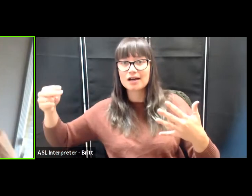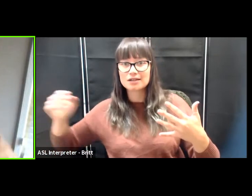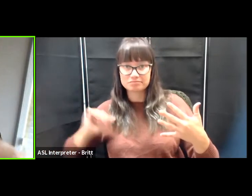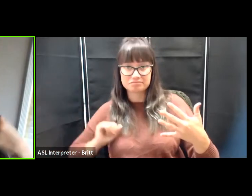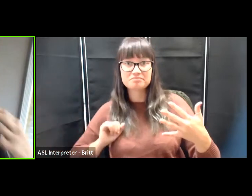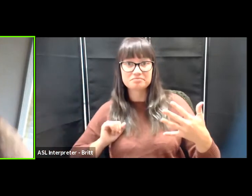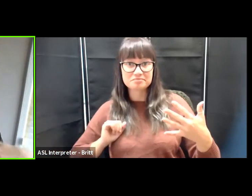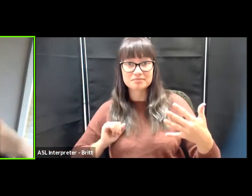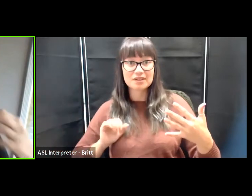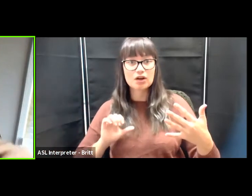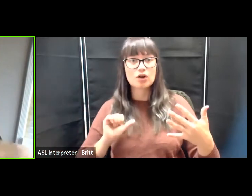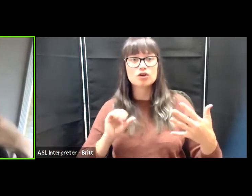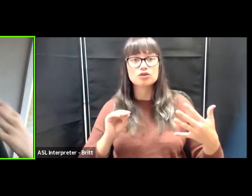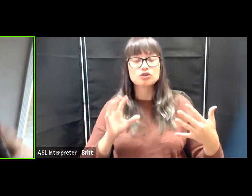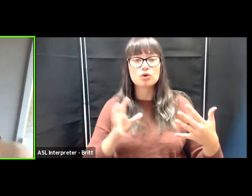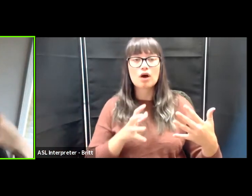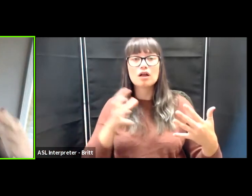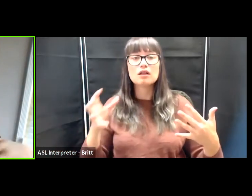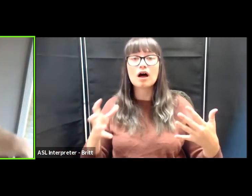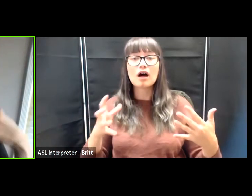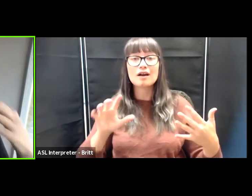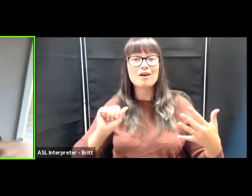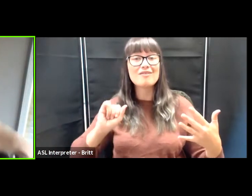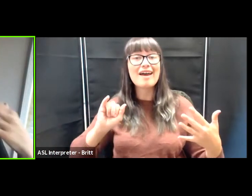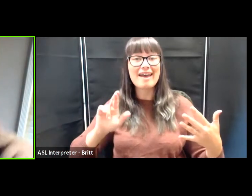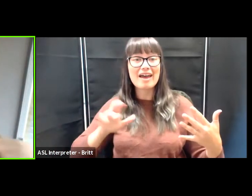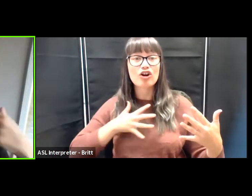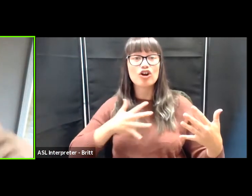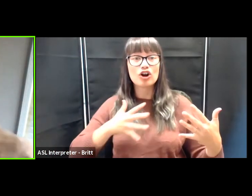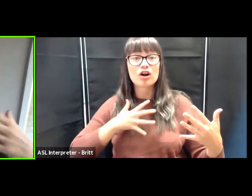so there's a lot of air coming through, and that's why it's